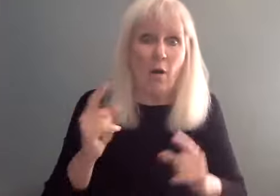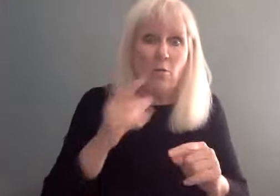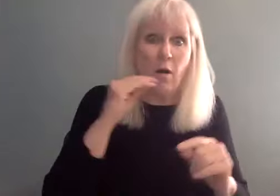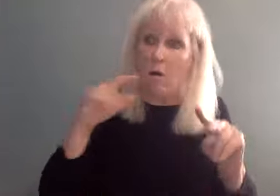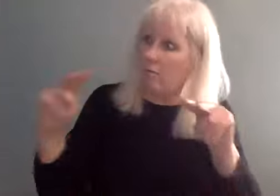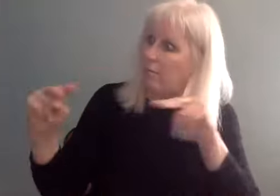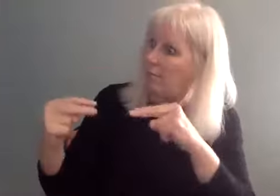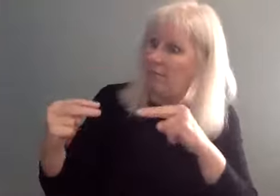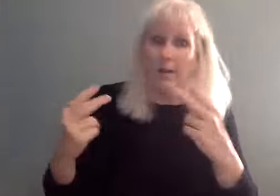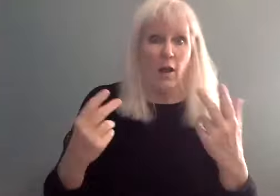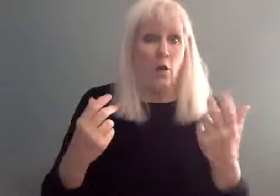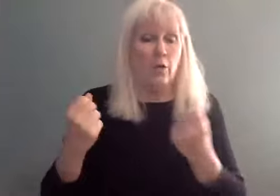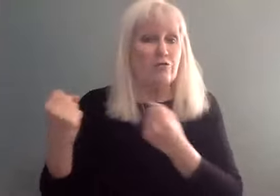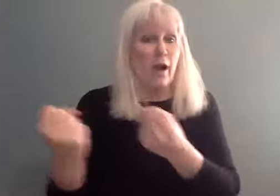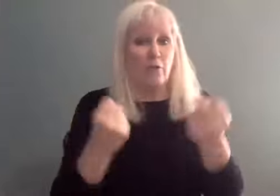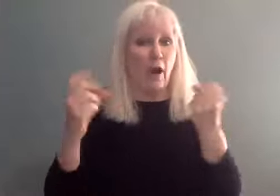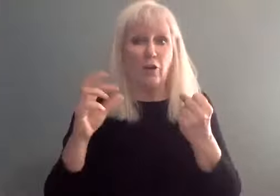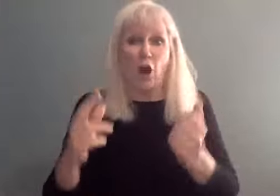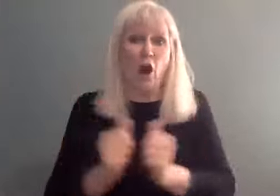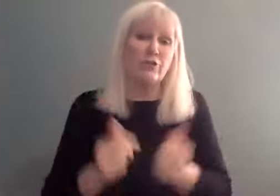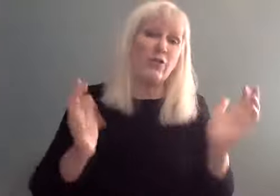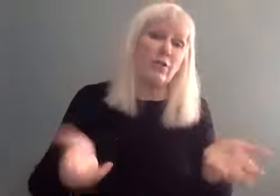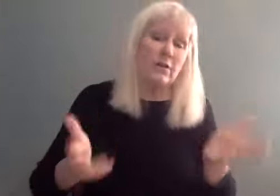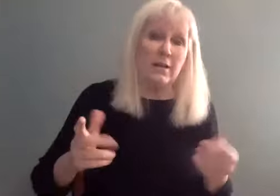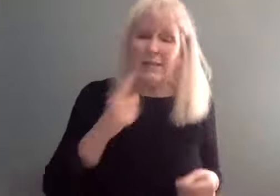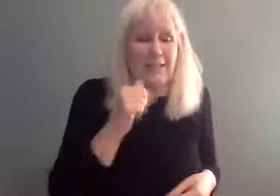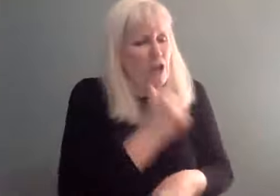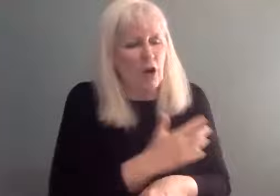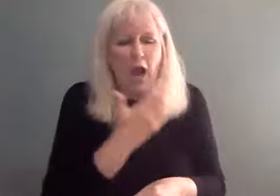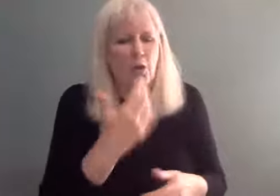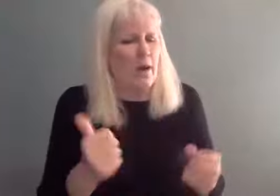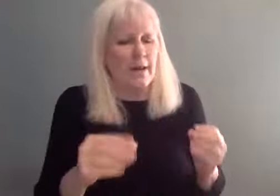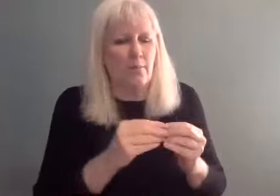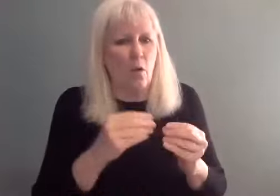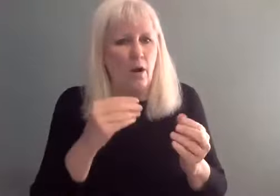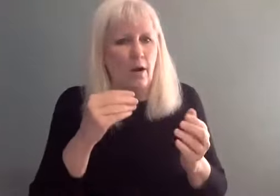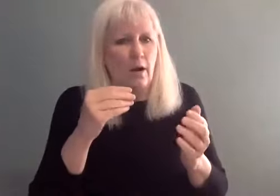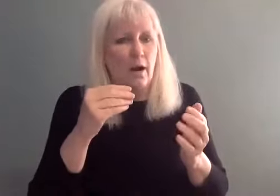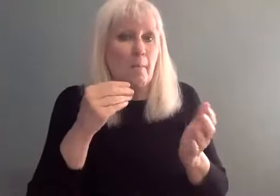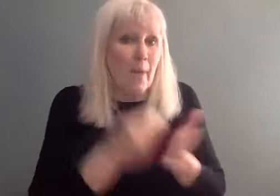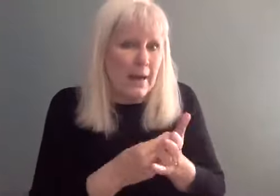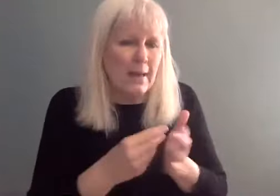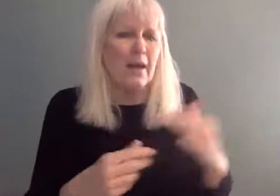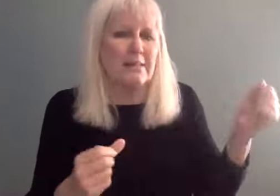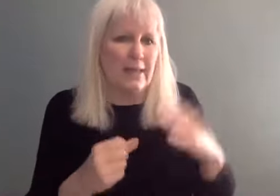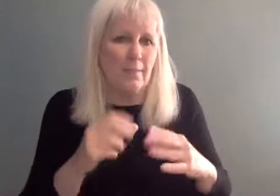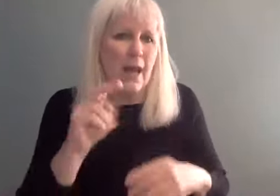car. He said, daughter, I don't want your money anymore, but don't stop sending me your notes. And the beautiful part